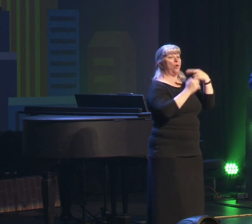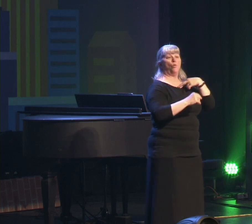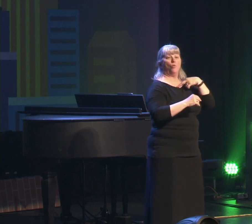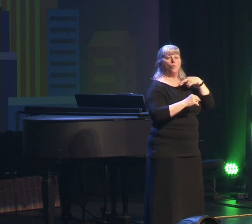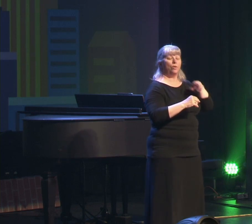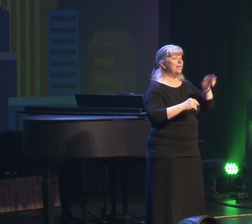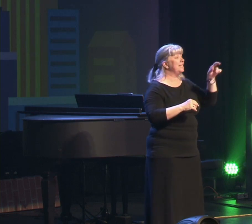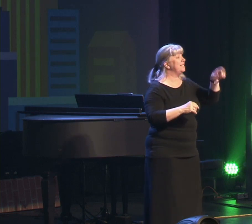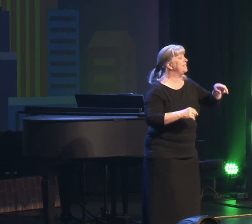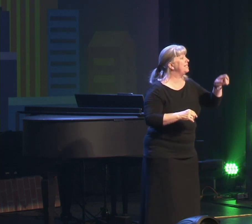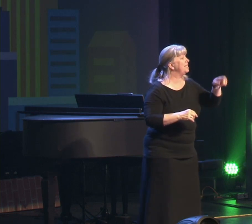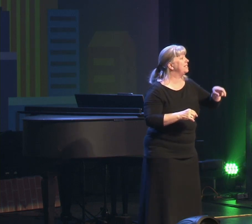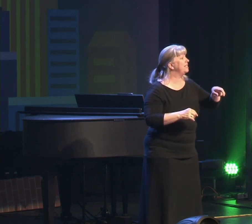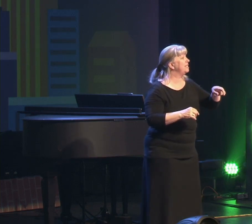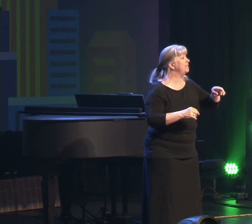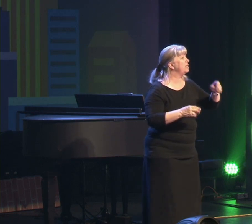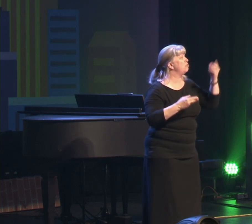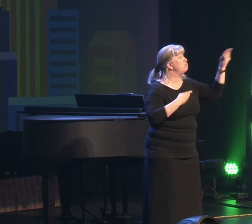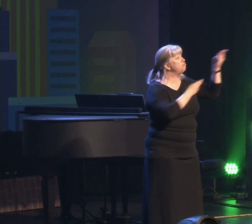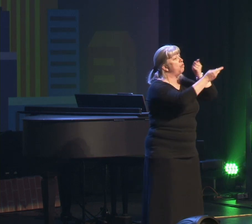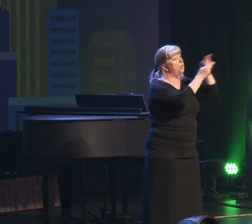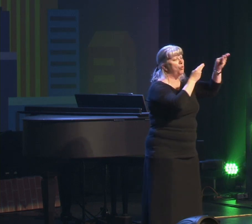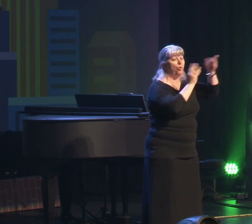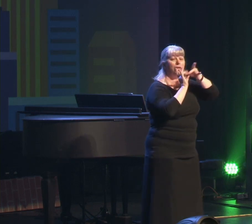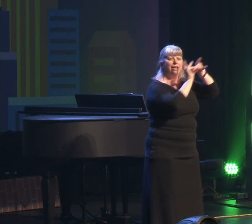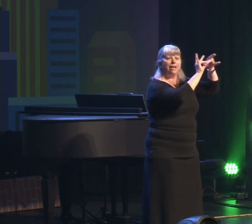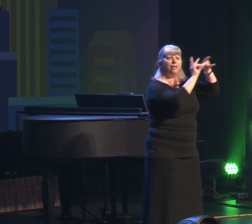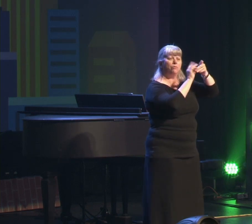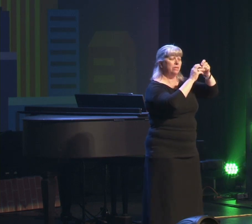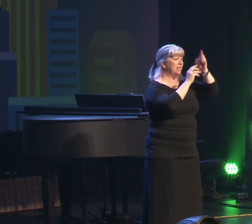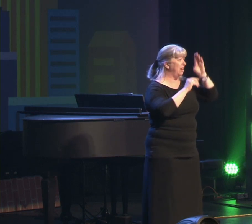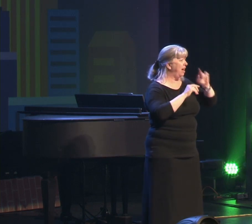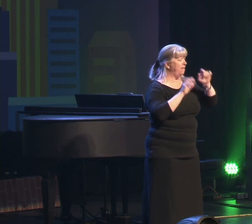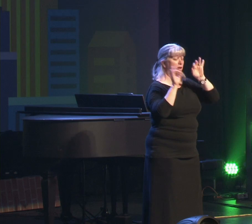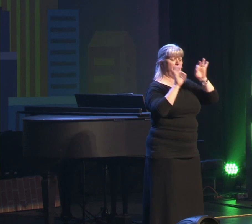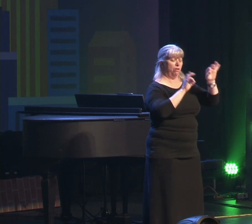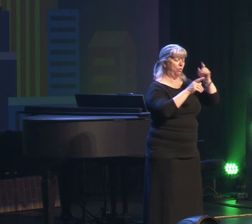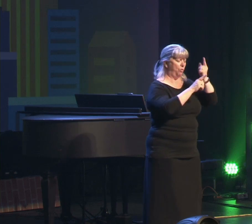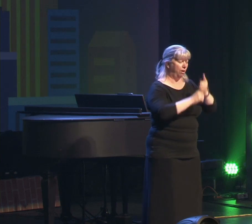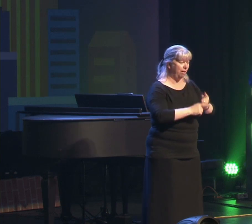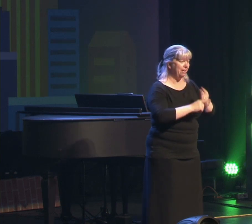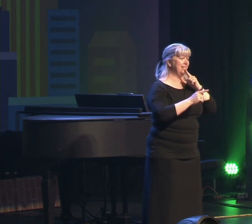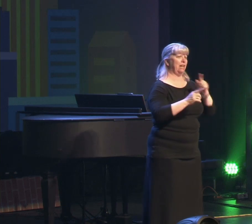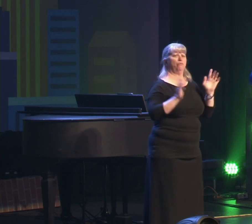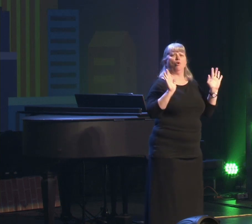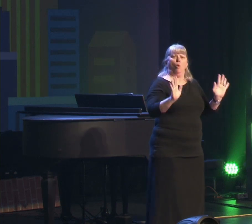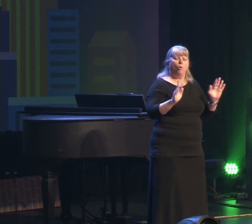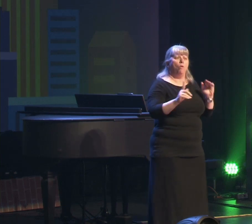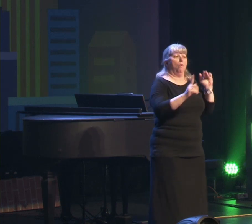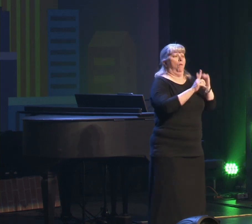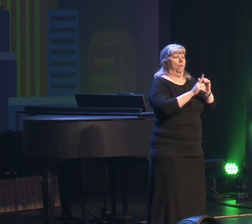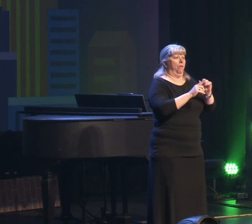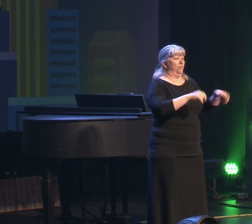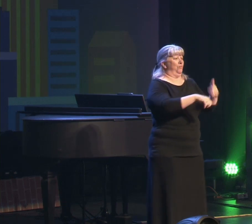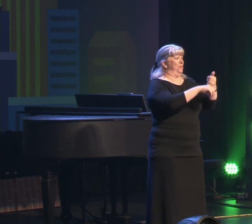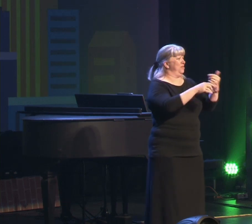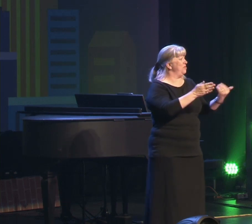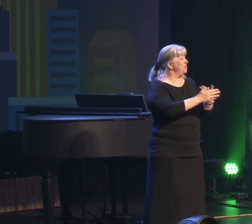is necessary to broker a relationship with God and you got to get it all right. He ends that, and then we just, like, promptly created a new